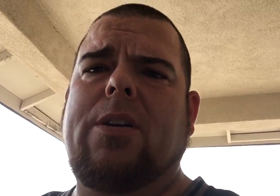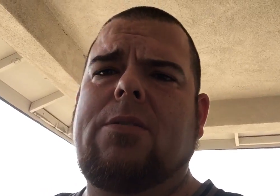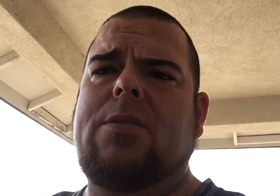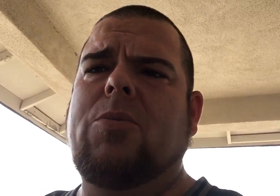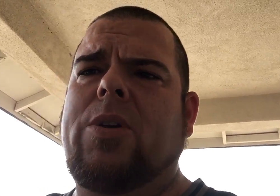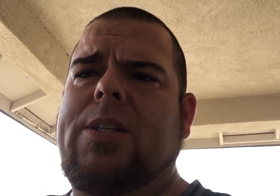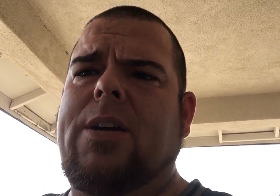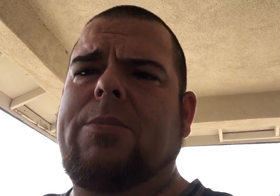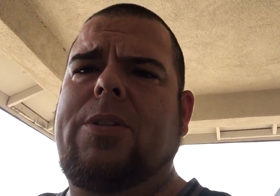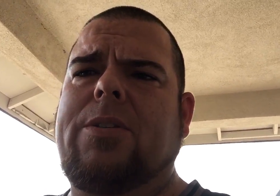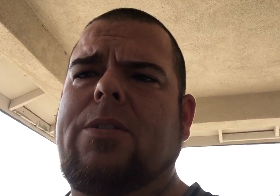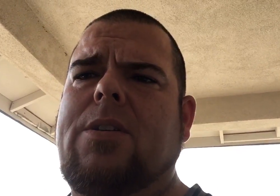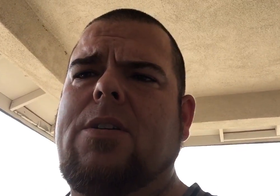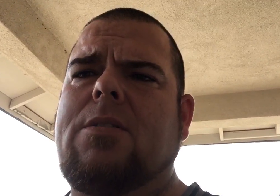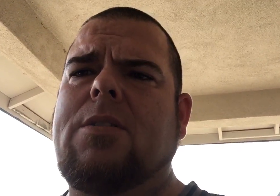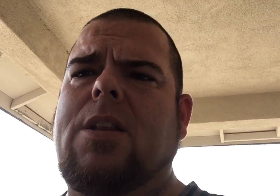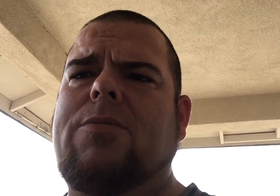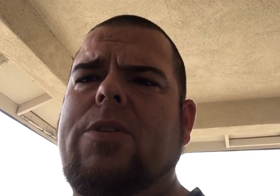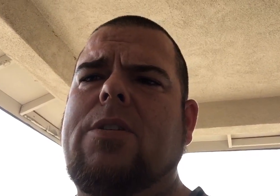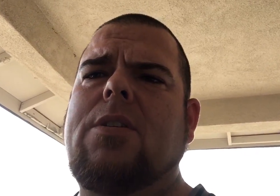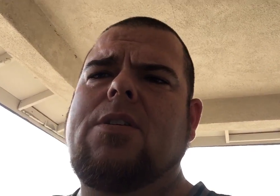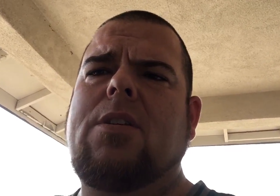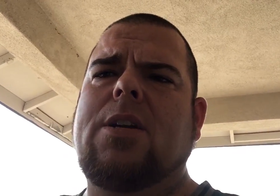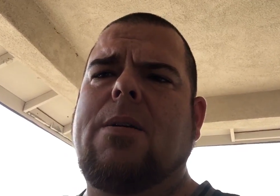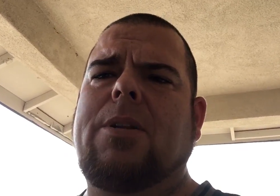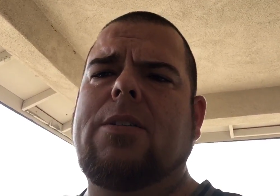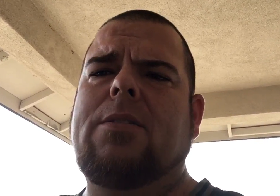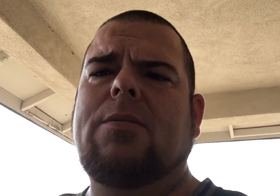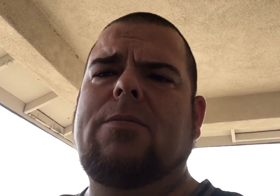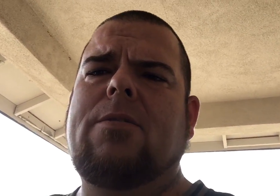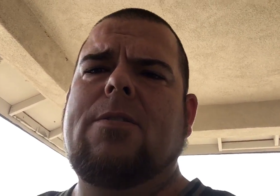evening, or great morning, I'm sorry. It's morning time still in California, and God bless.